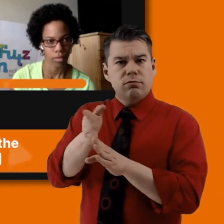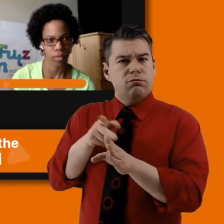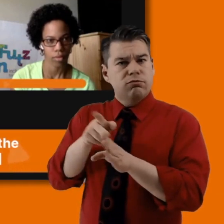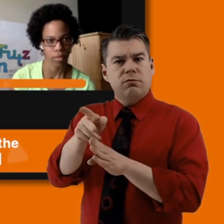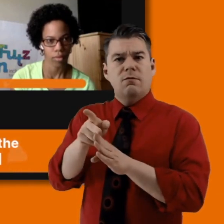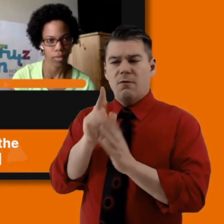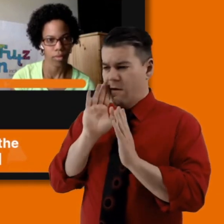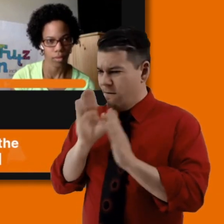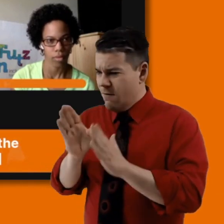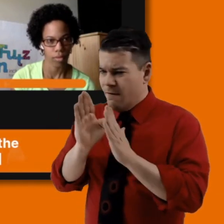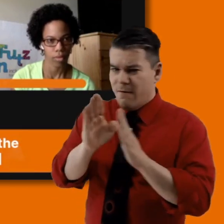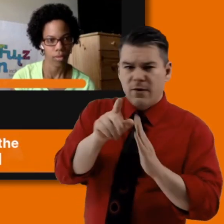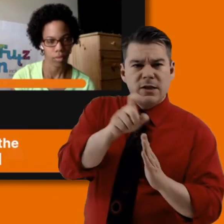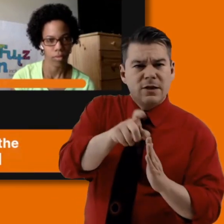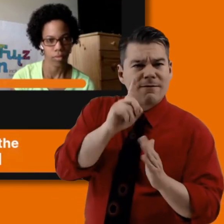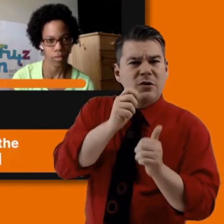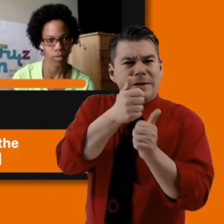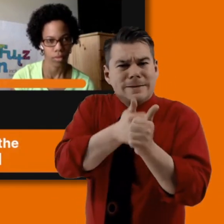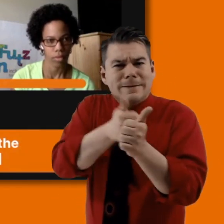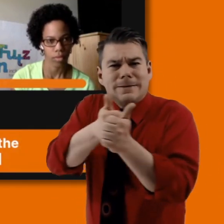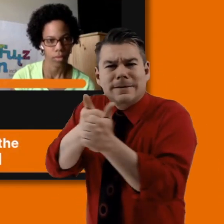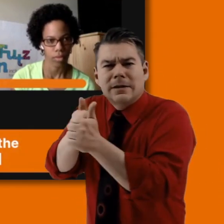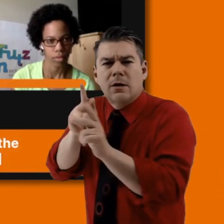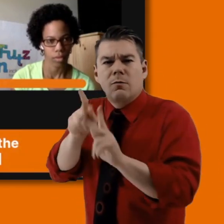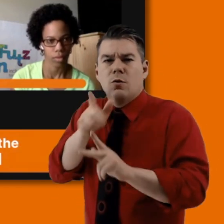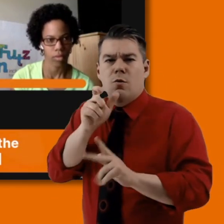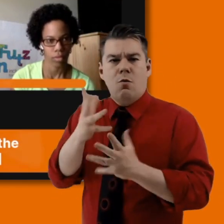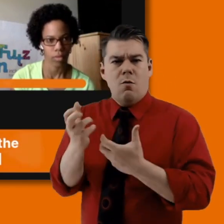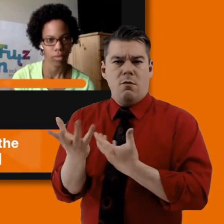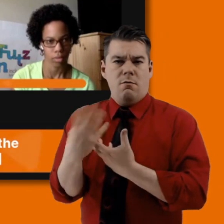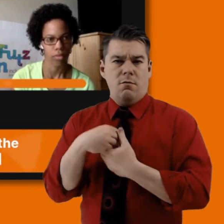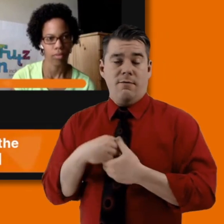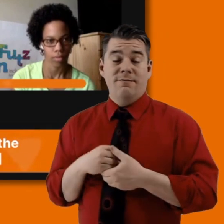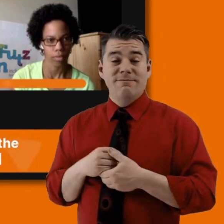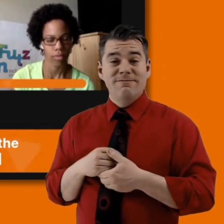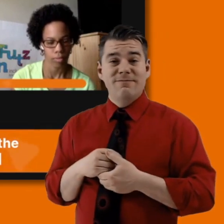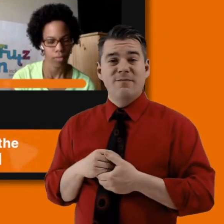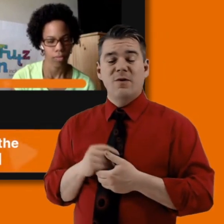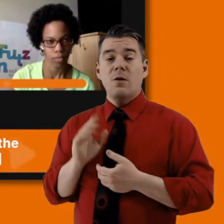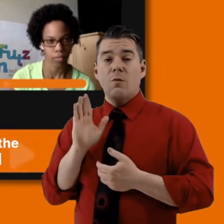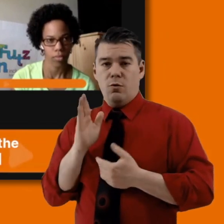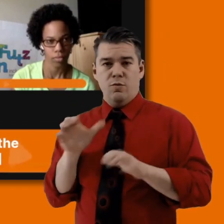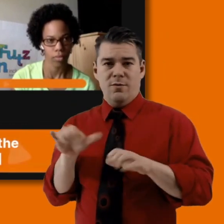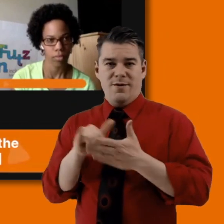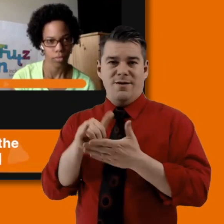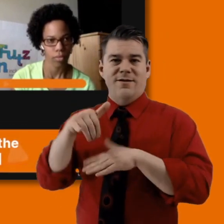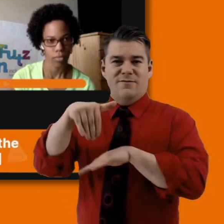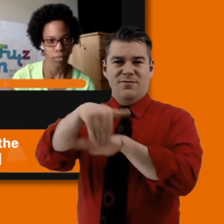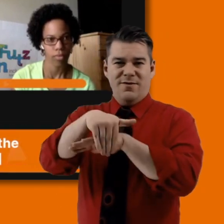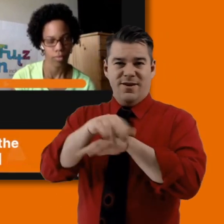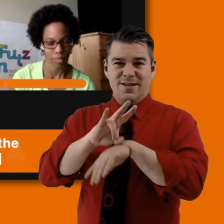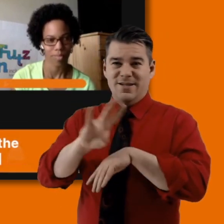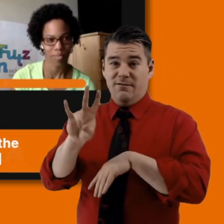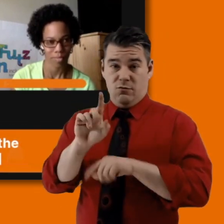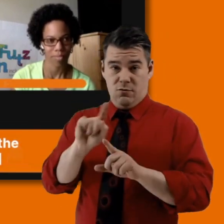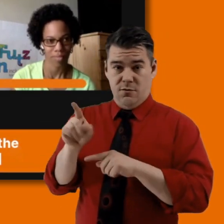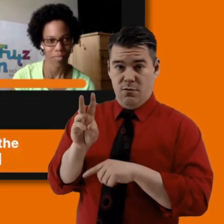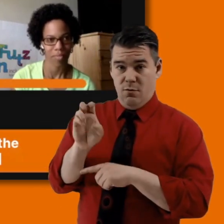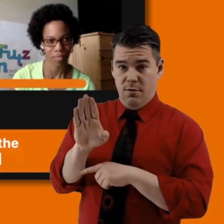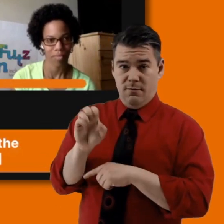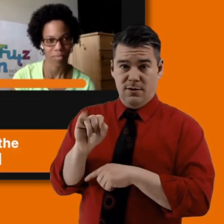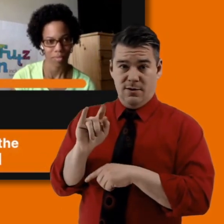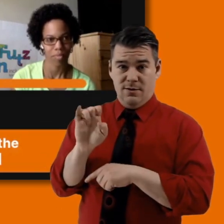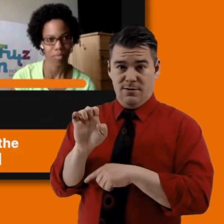of every single person that wants to be involved. So we are going to be doing that tonight at 7. If you go to our